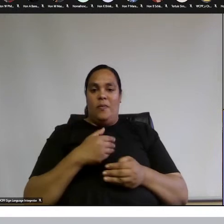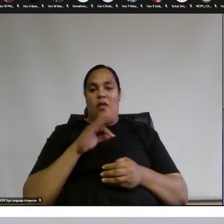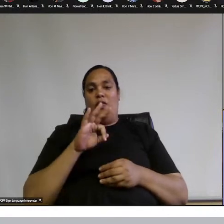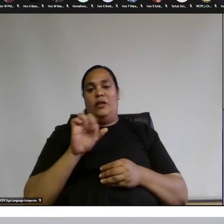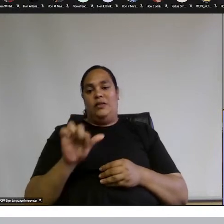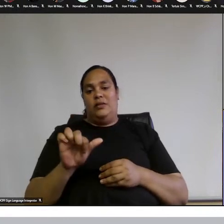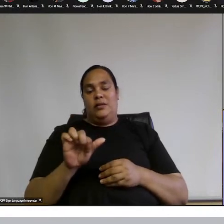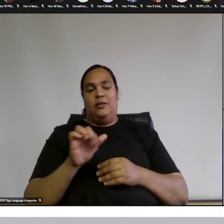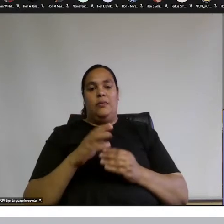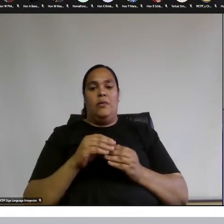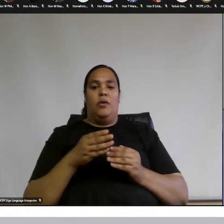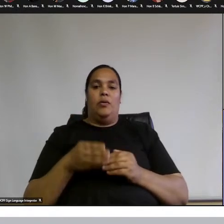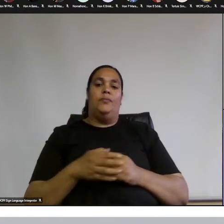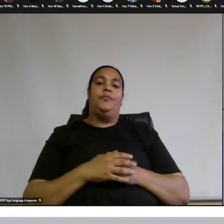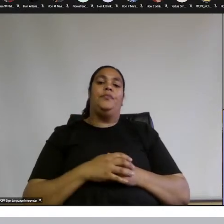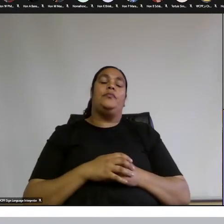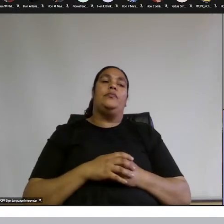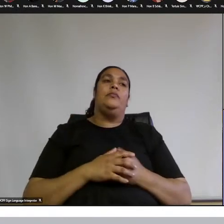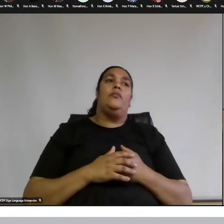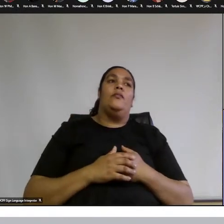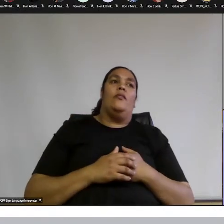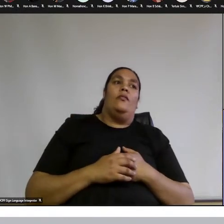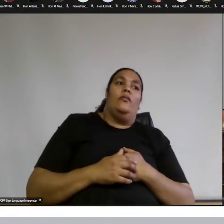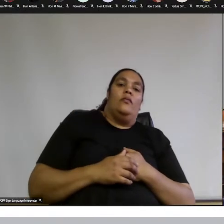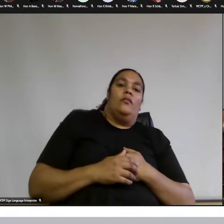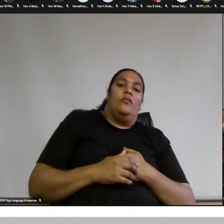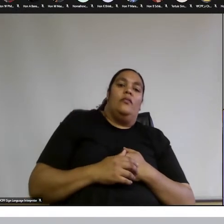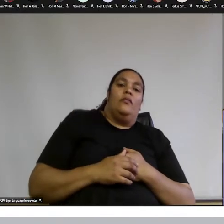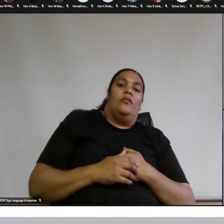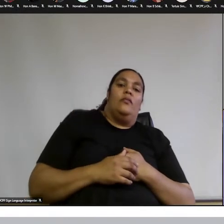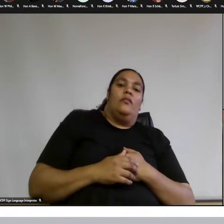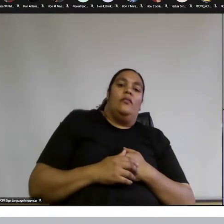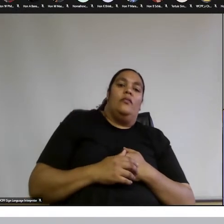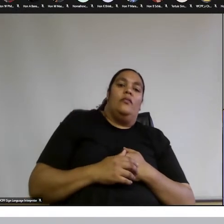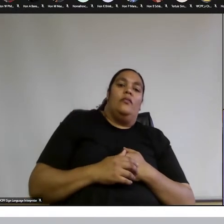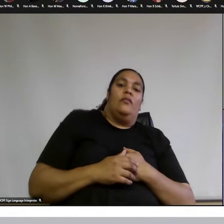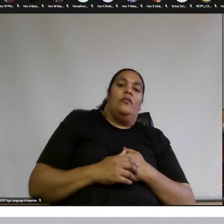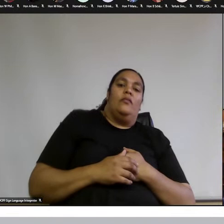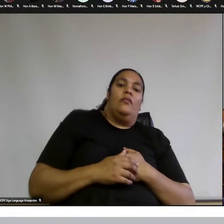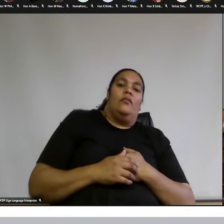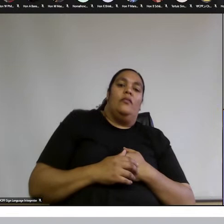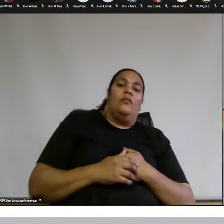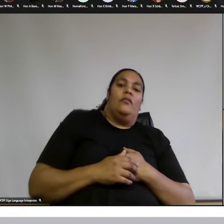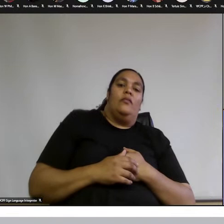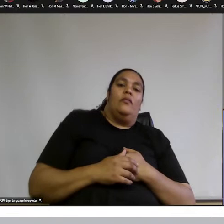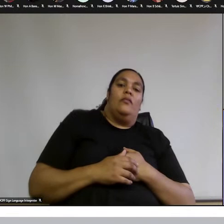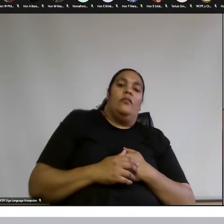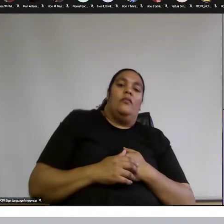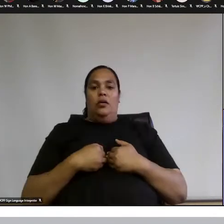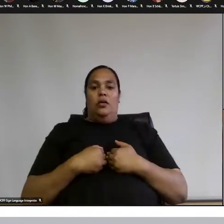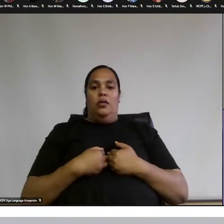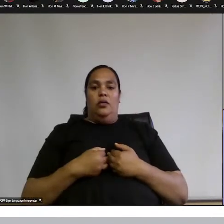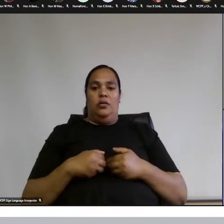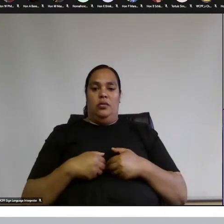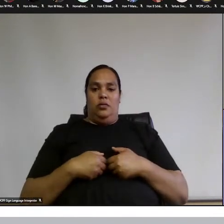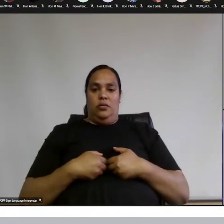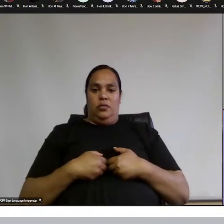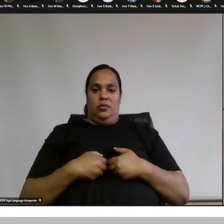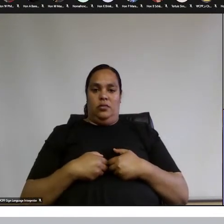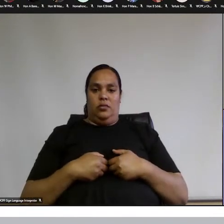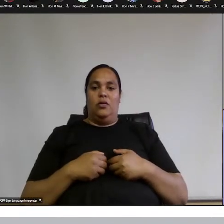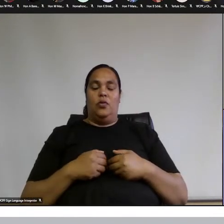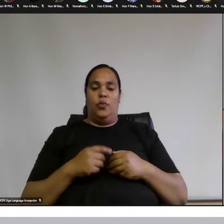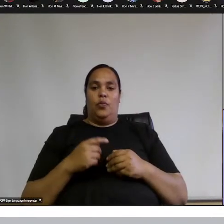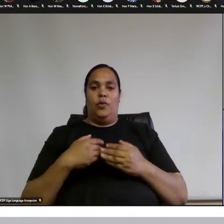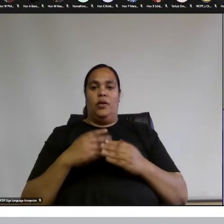36. So we will be able to proceed because the House does